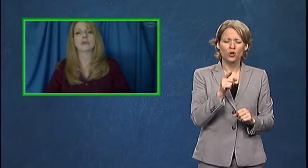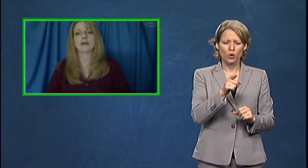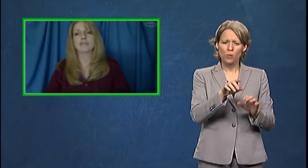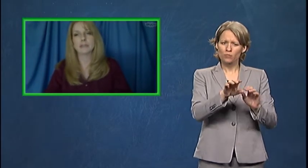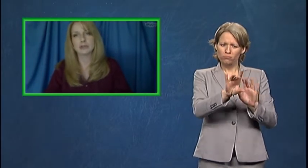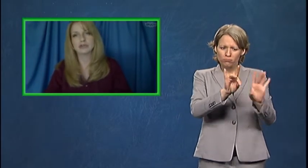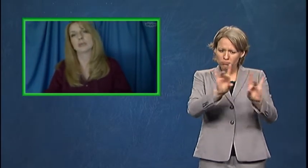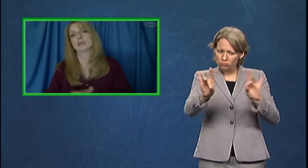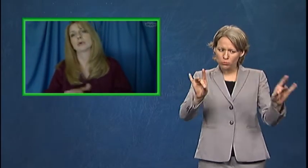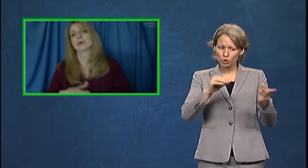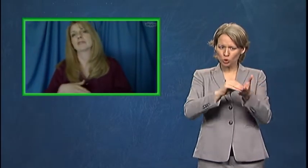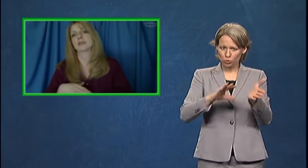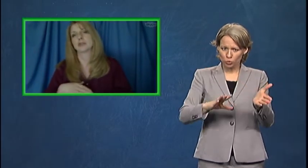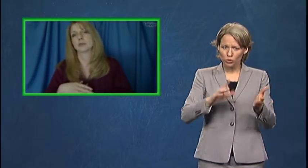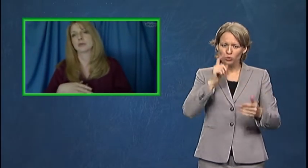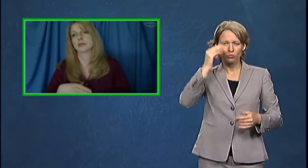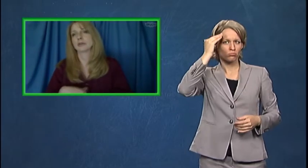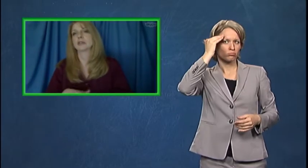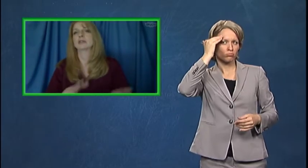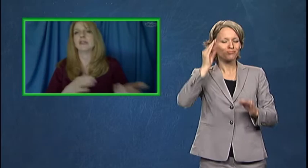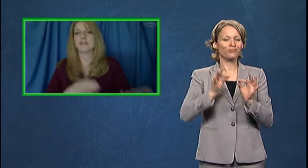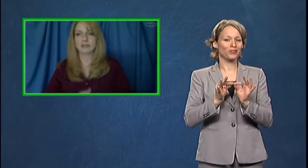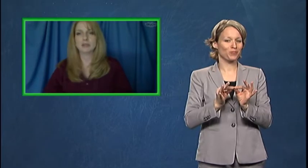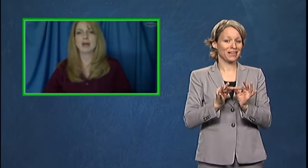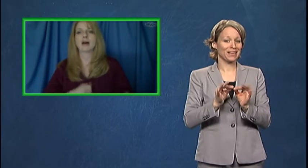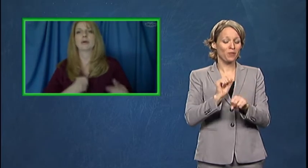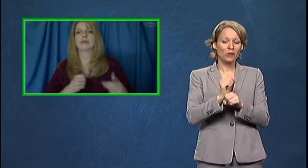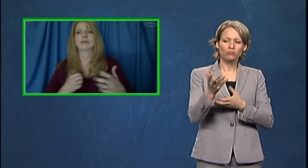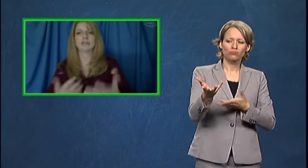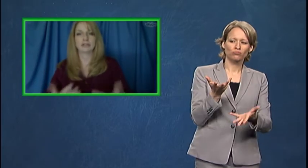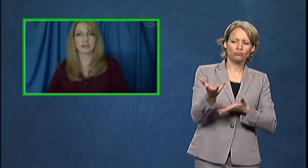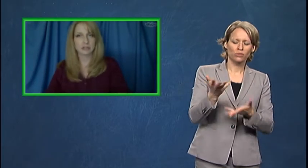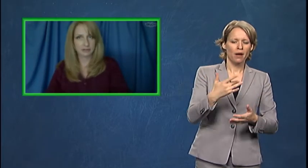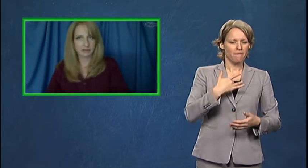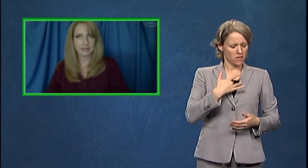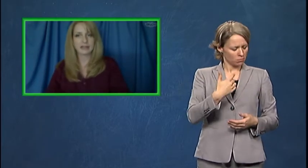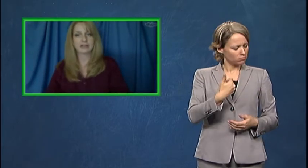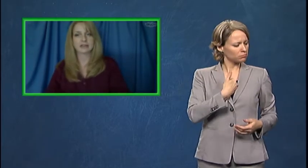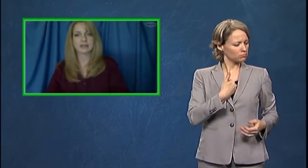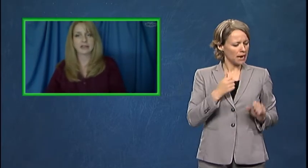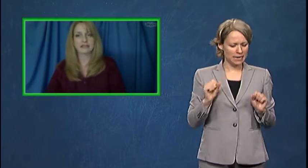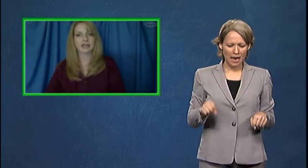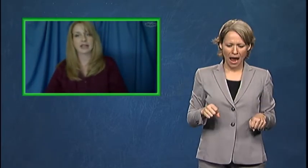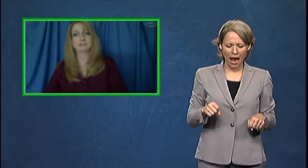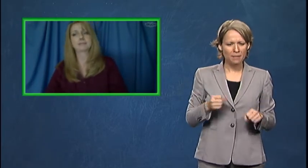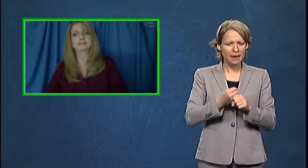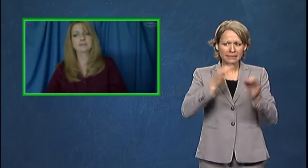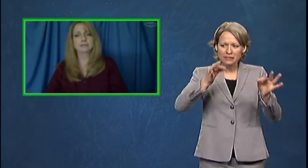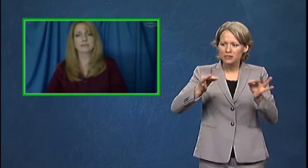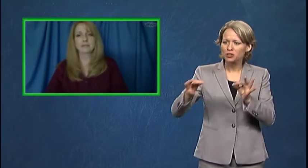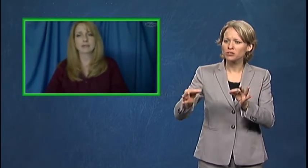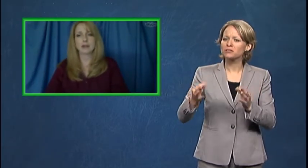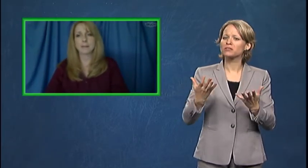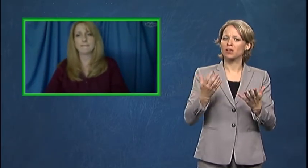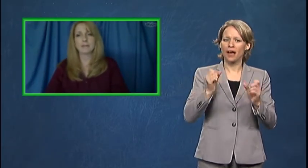who are familiar with the role of the interpreter, feel empowered, feel like they can self-advocate,